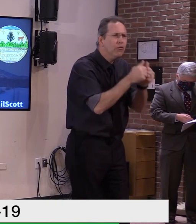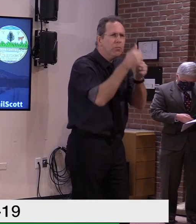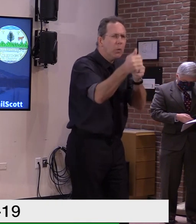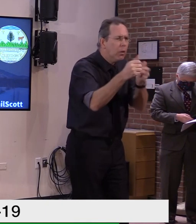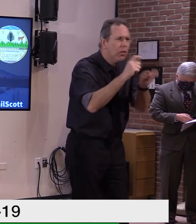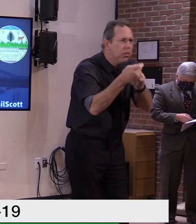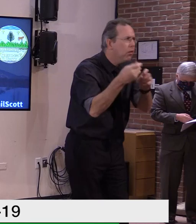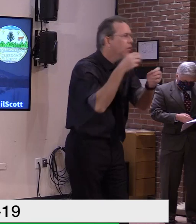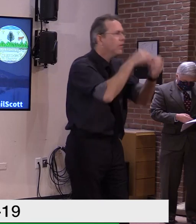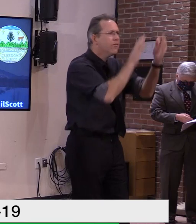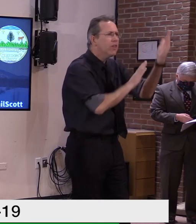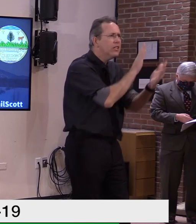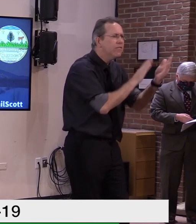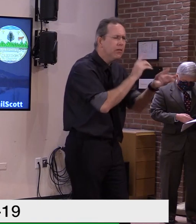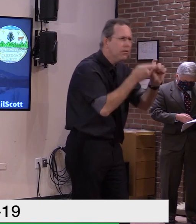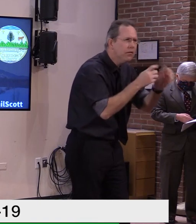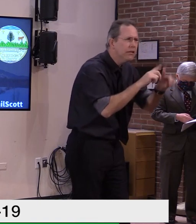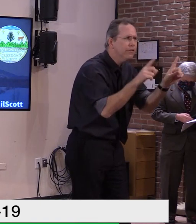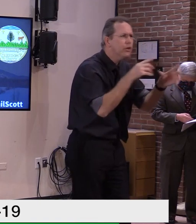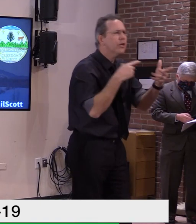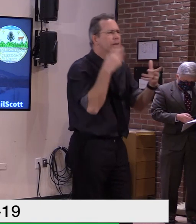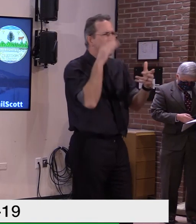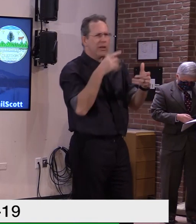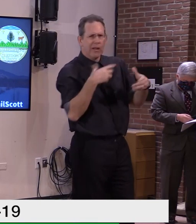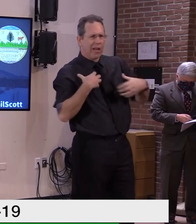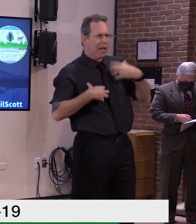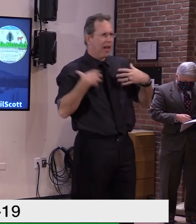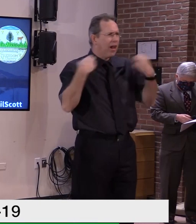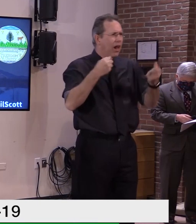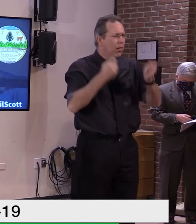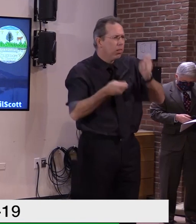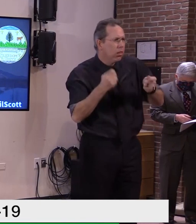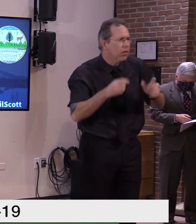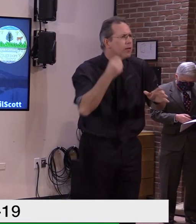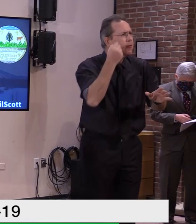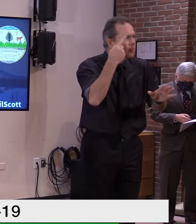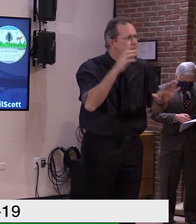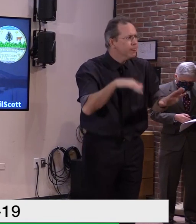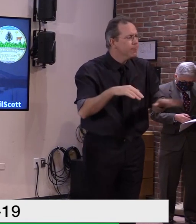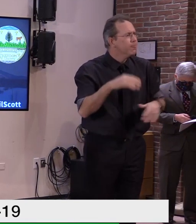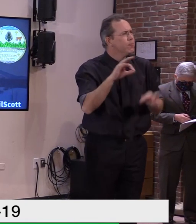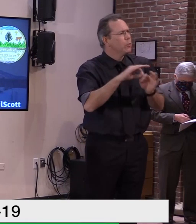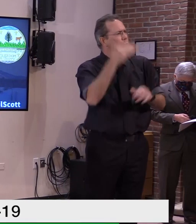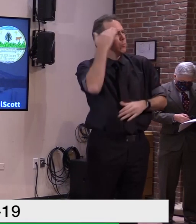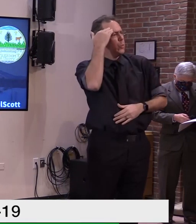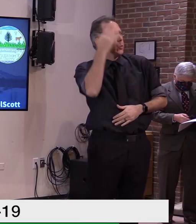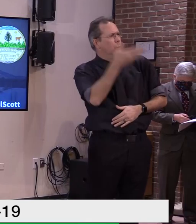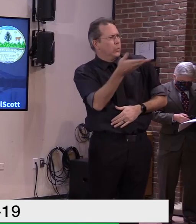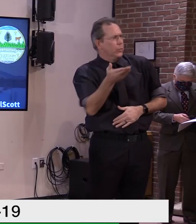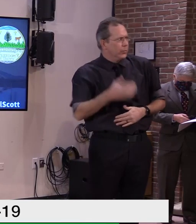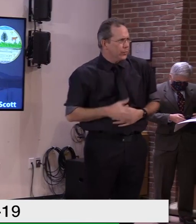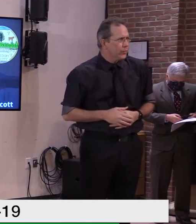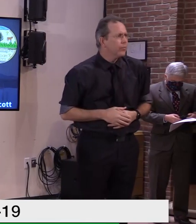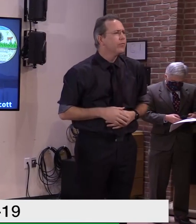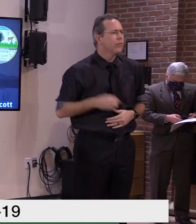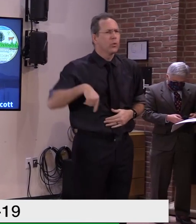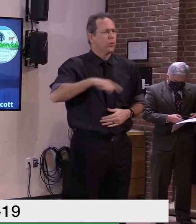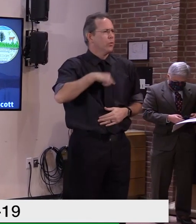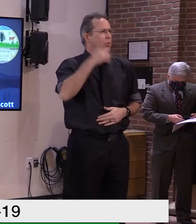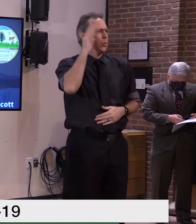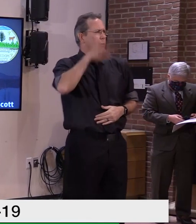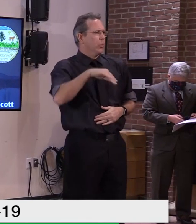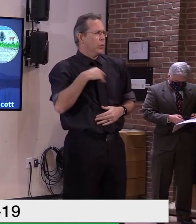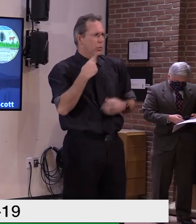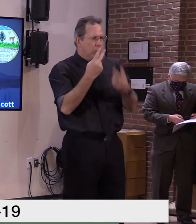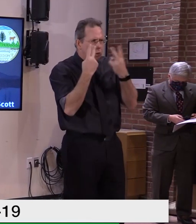months. Secretary French will go into more detail shortly, but we're working on how we can best measure the impacts once